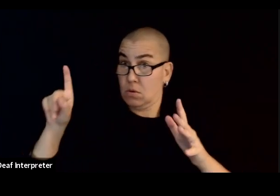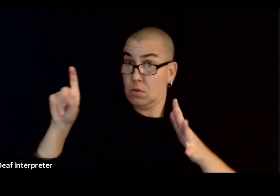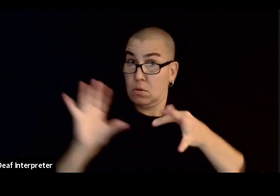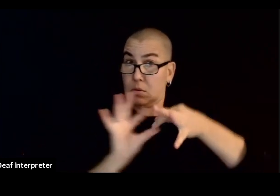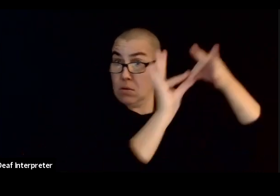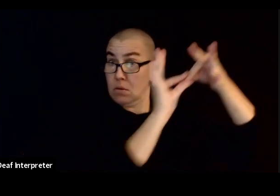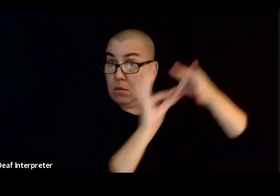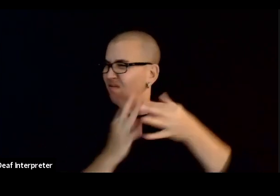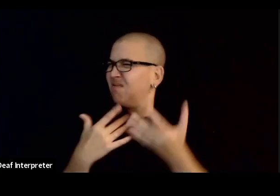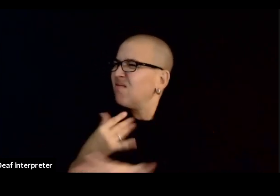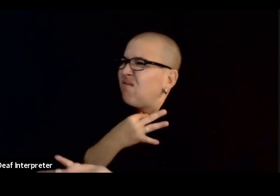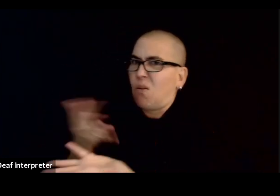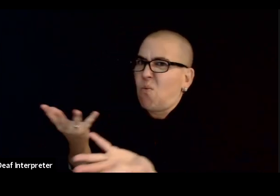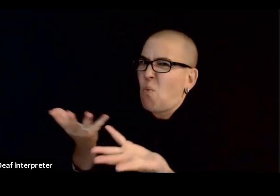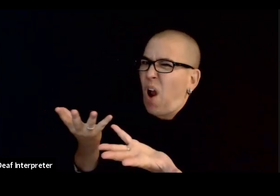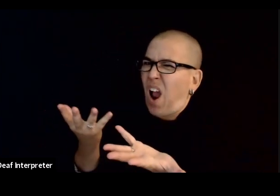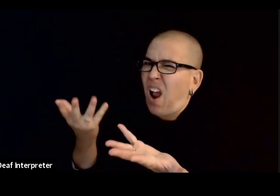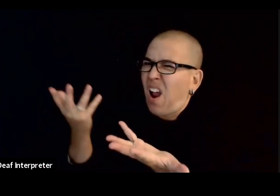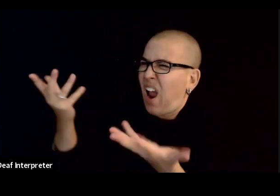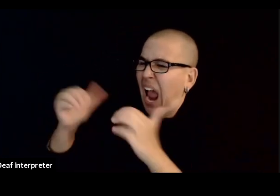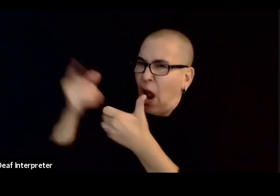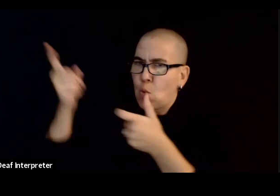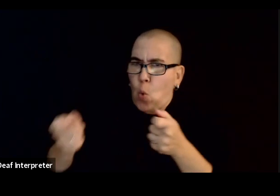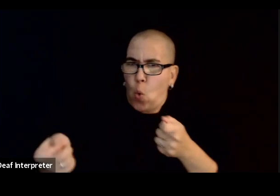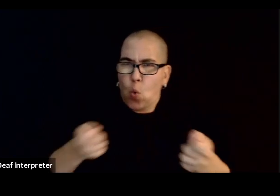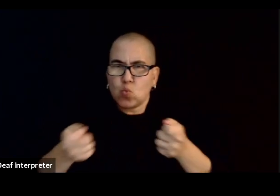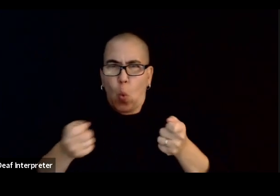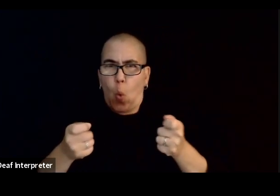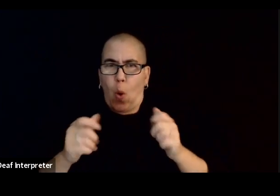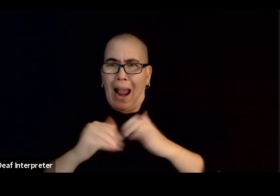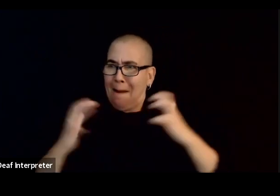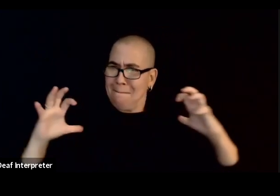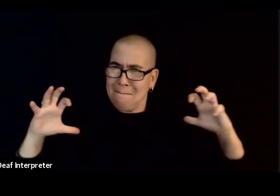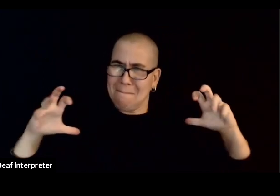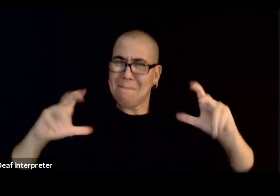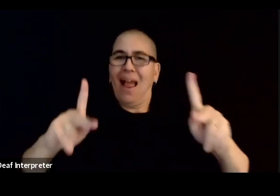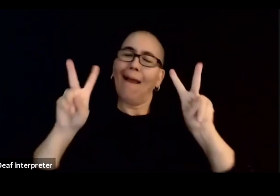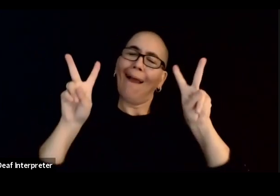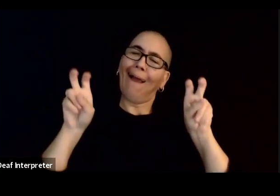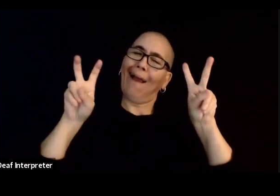things, you know, how people want them back to normal? Is it just a matter of having more tests?